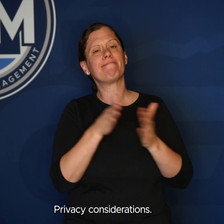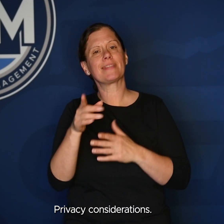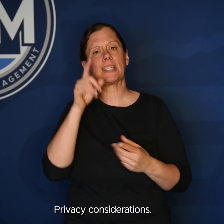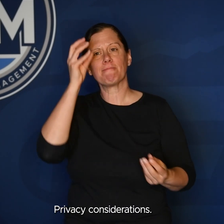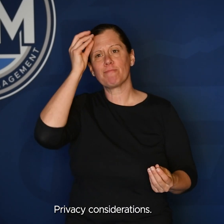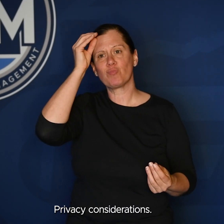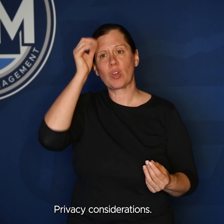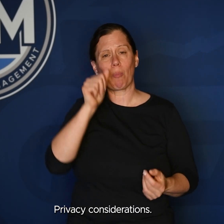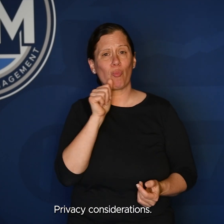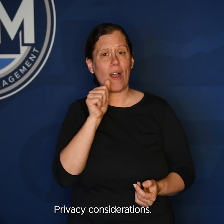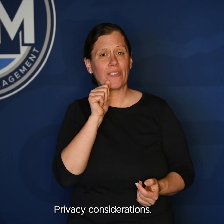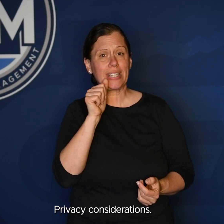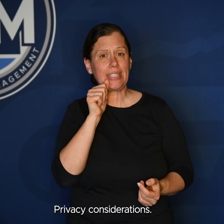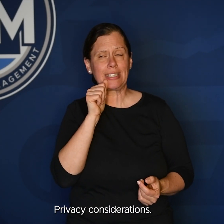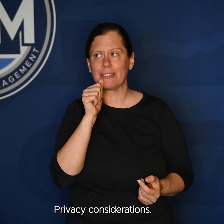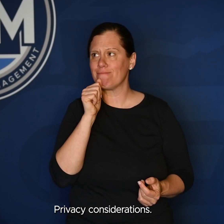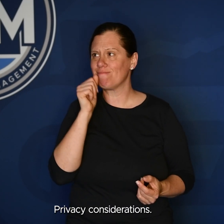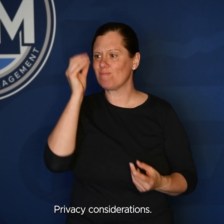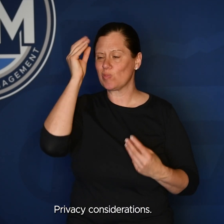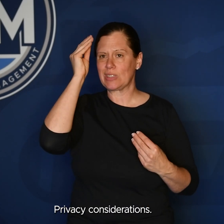Privacy considerations.